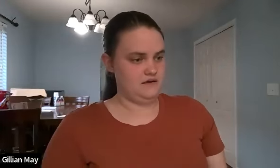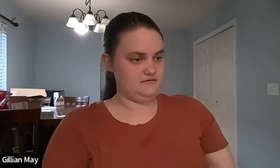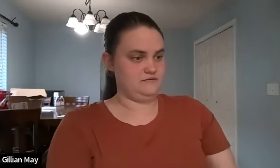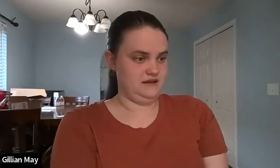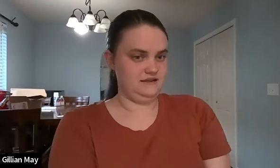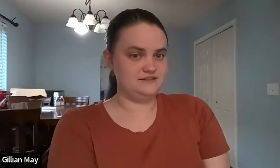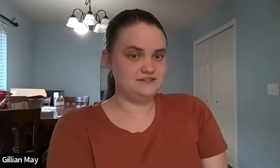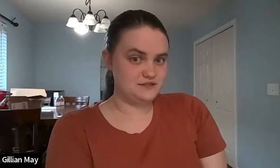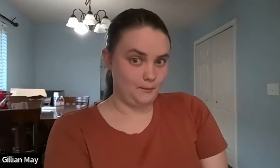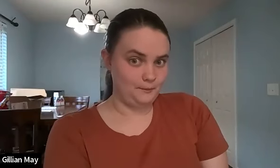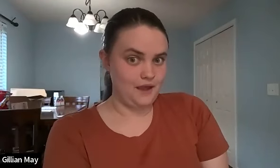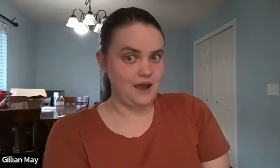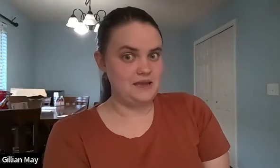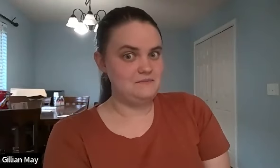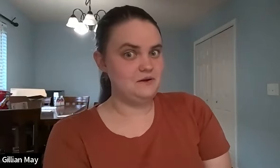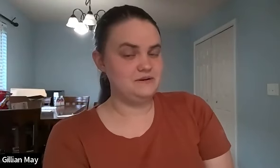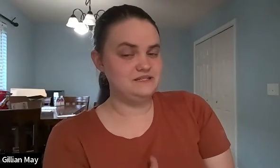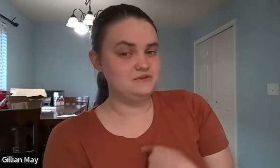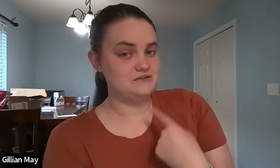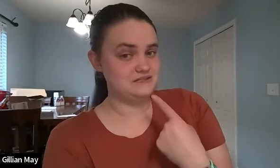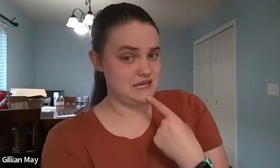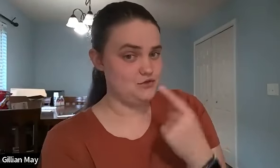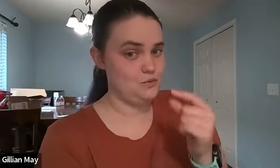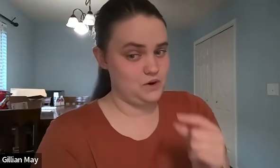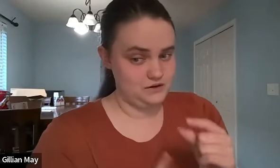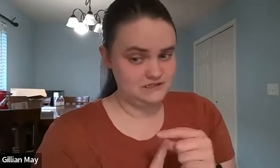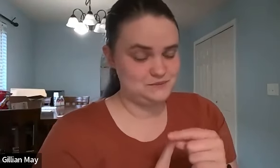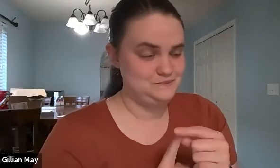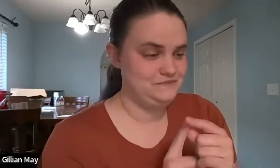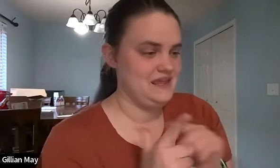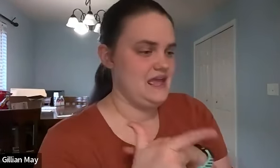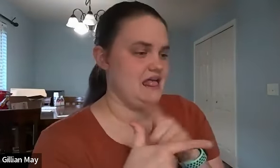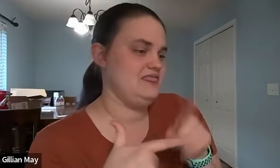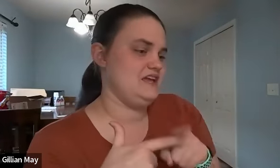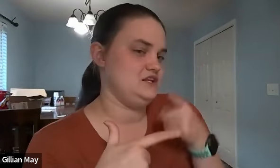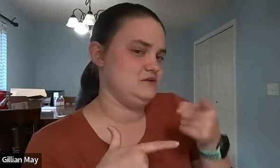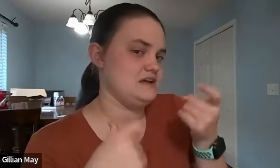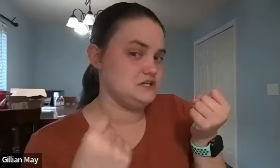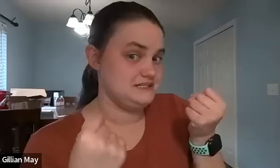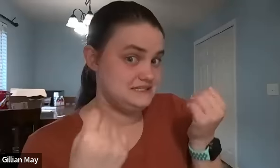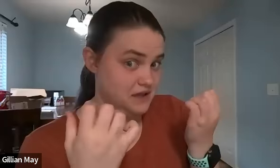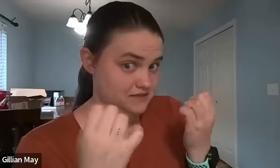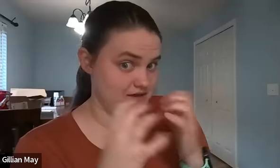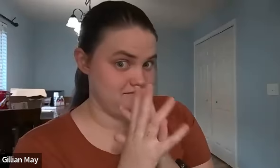All right. So I'm going to now say the words and then you guys are going to sign them.